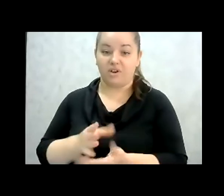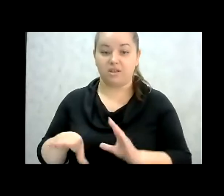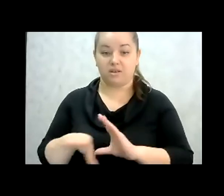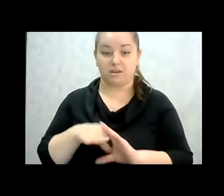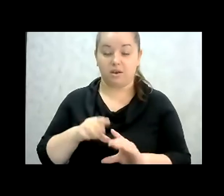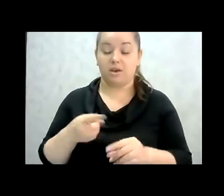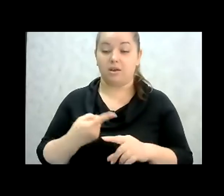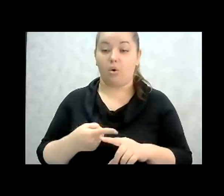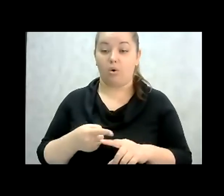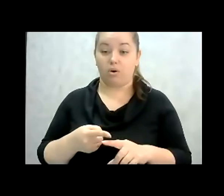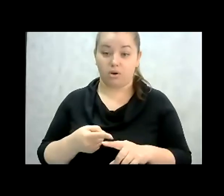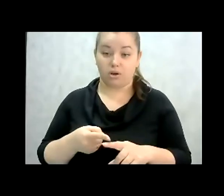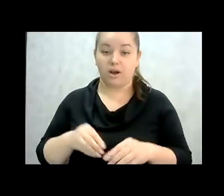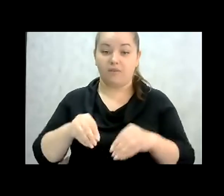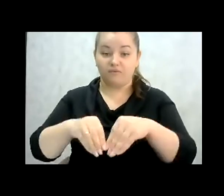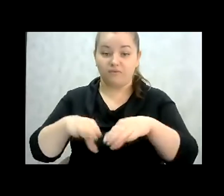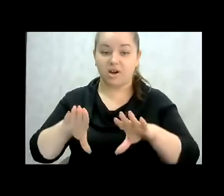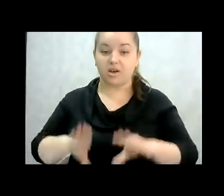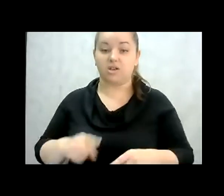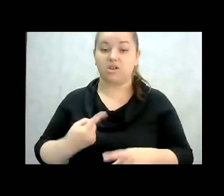parliamentary elections and the next electoral cycle.